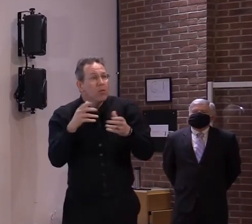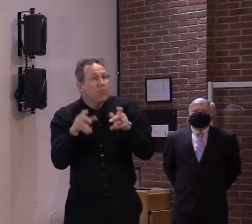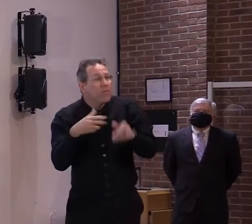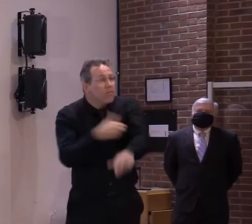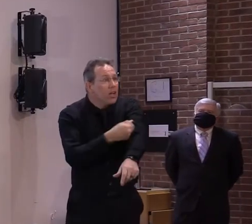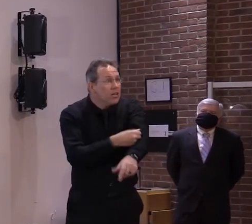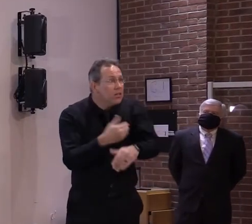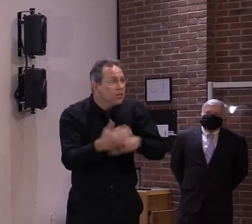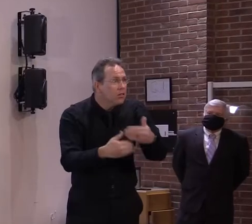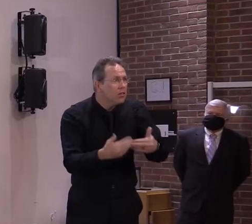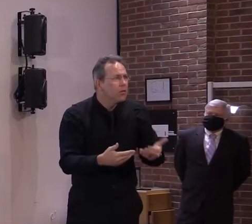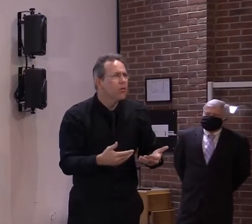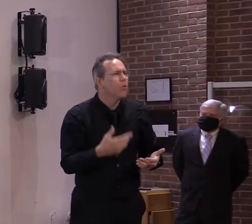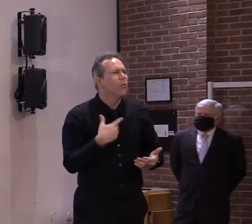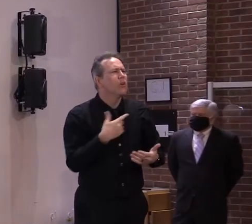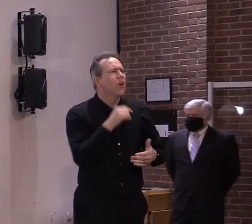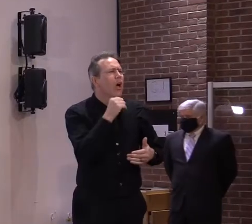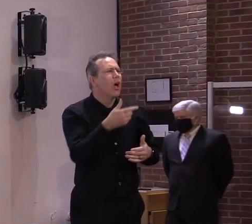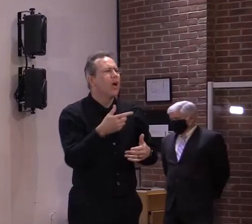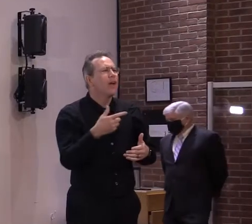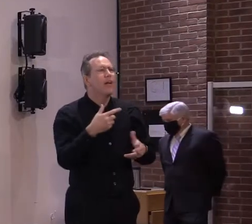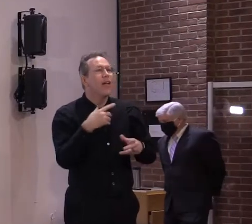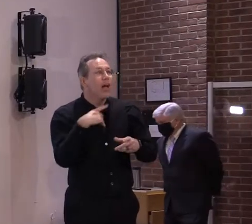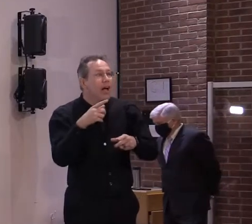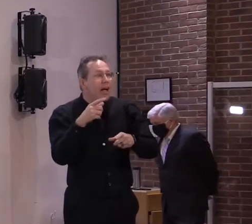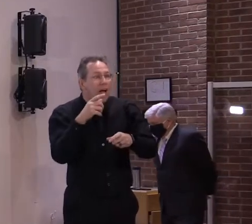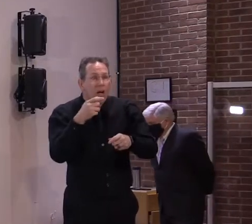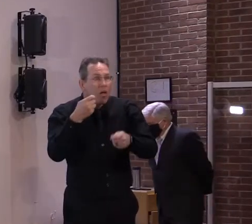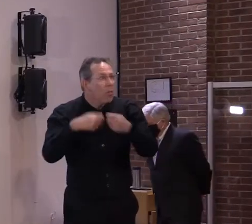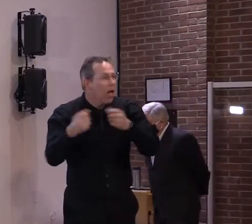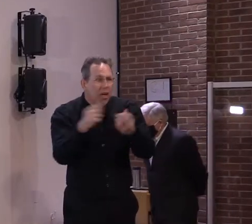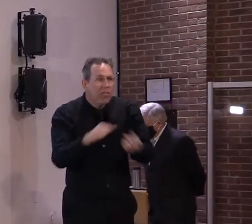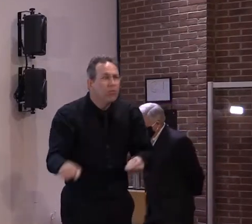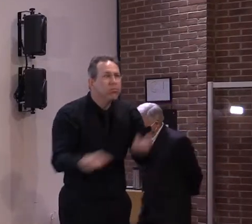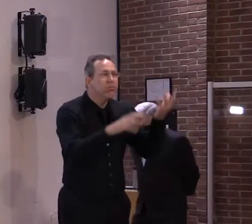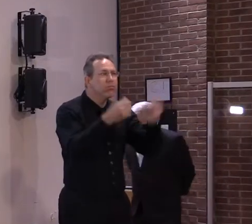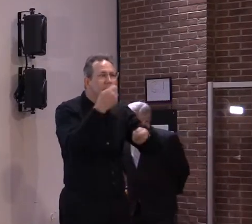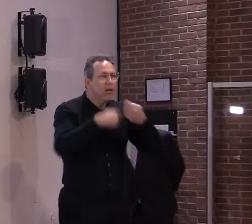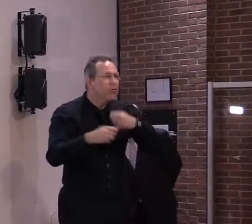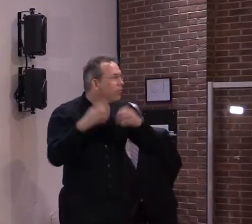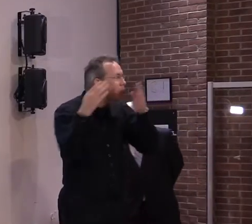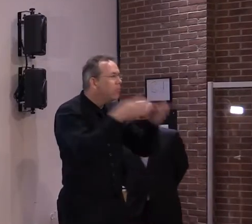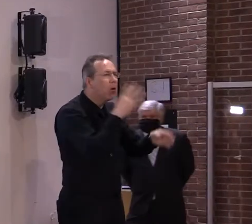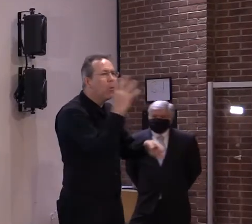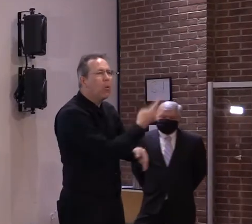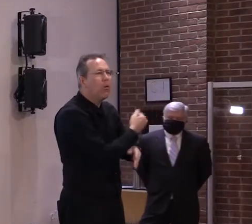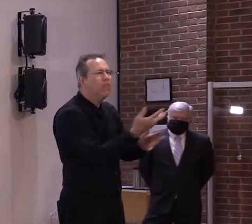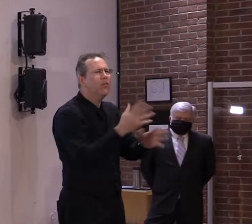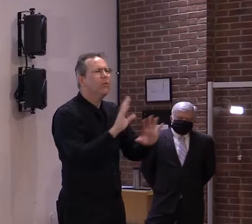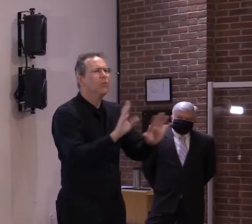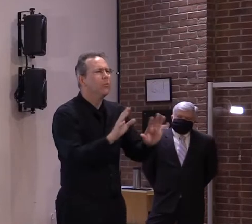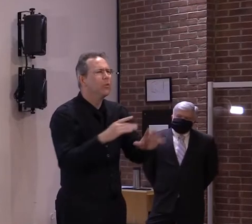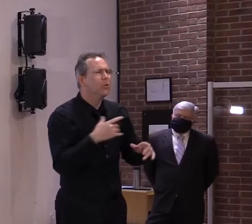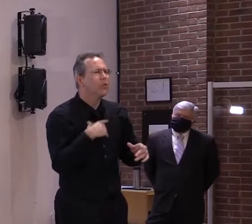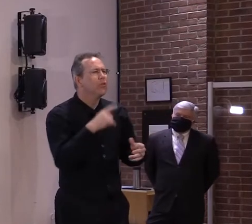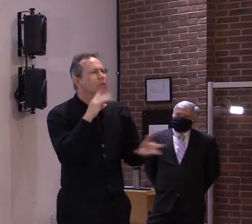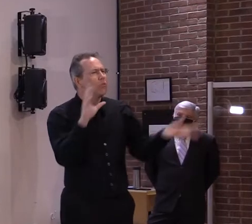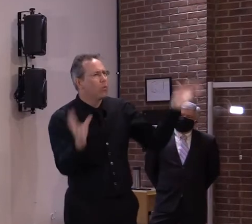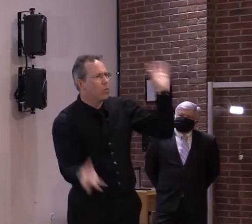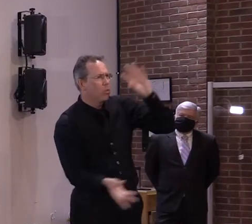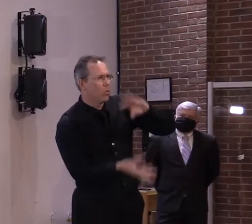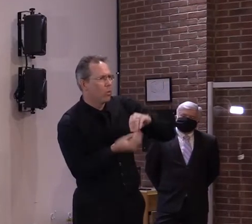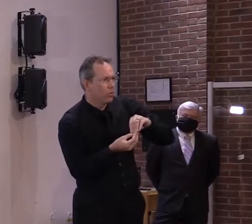previous metrics with vaccine and are ignoring everything else. It's all part of a grand picture still. So